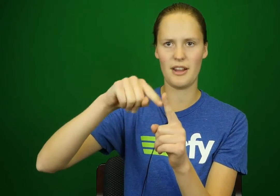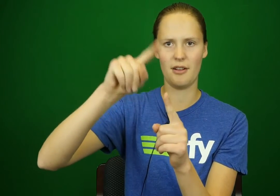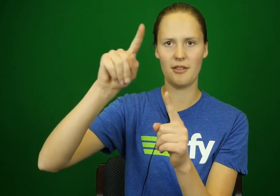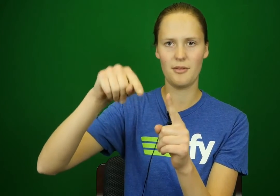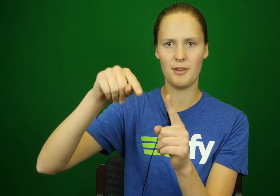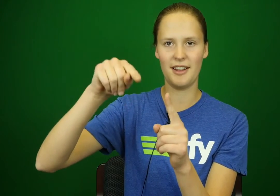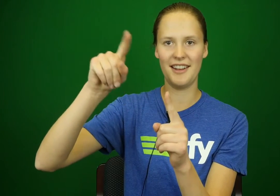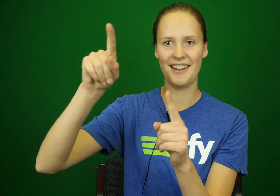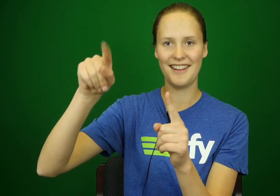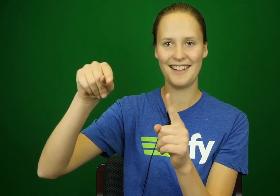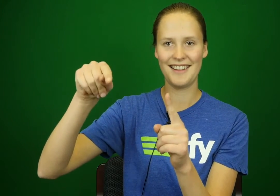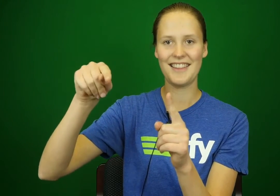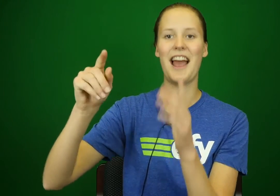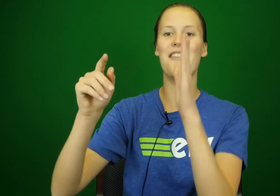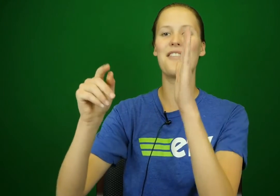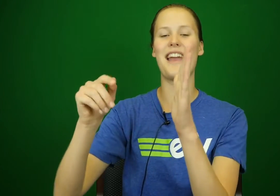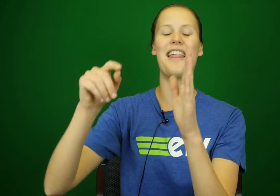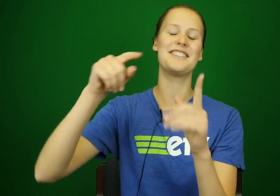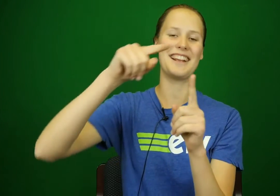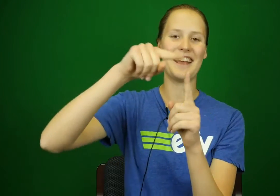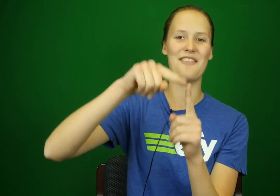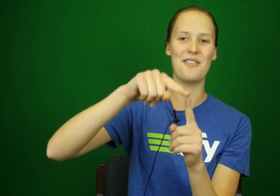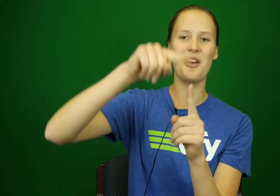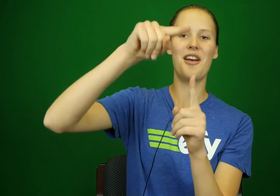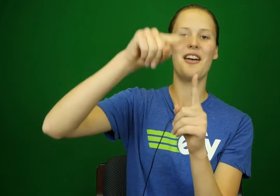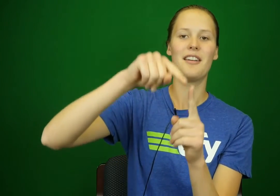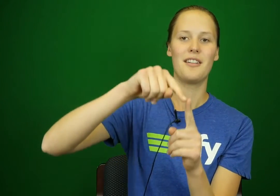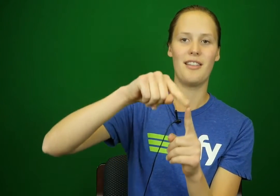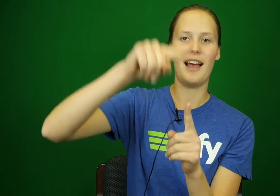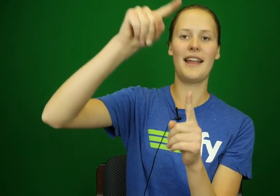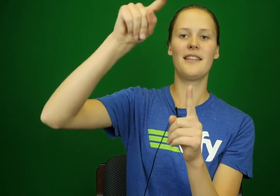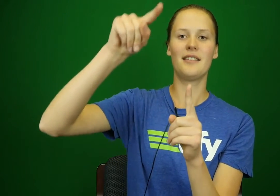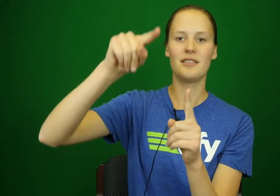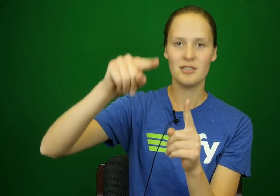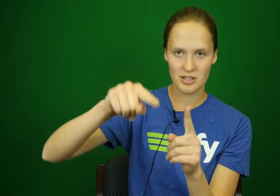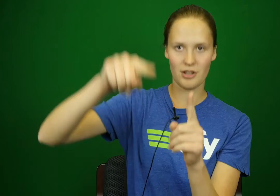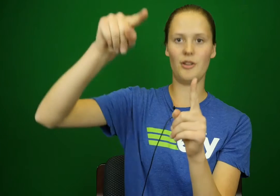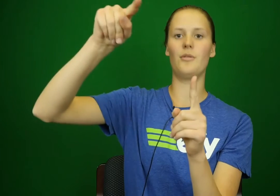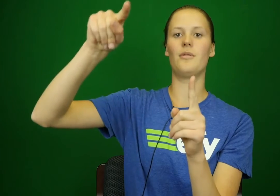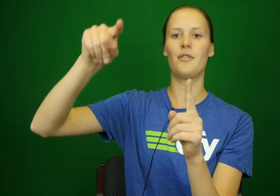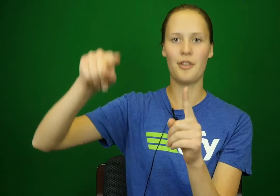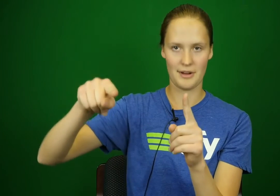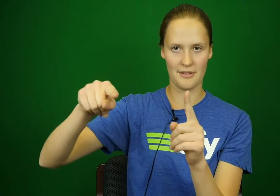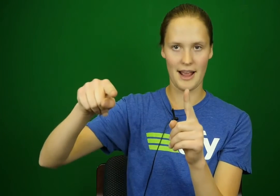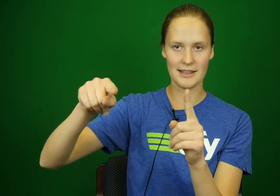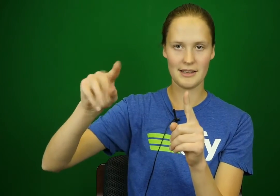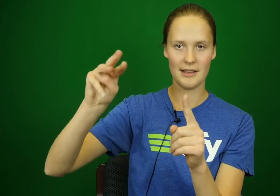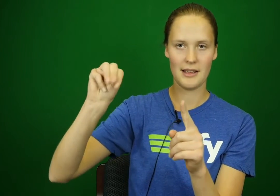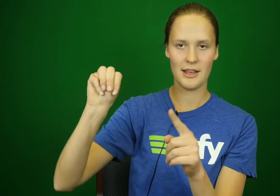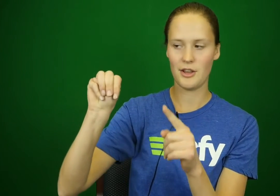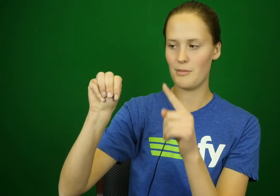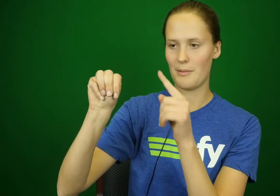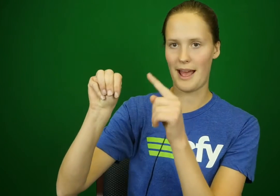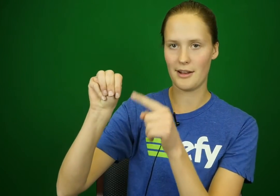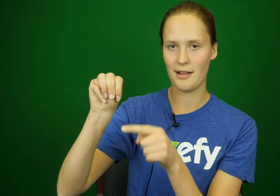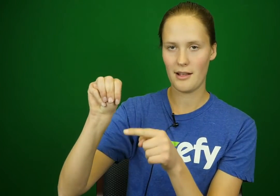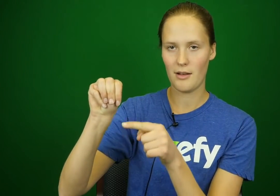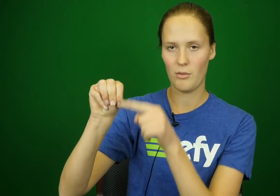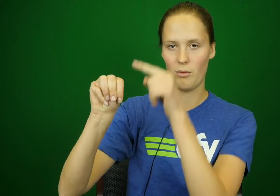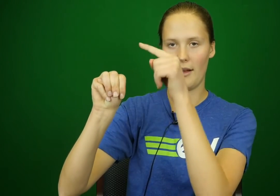don't. They have, yeah, that's right. They have line, 2, 3, right? You can remember that.